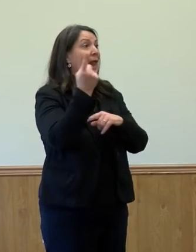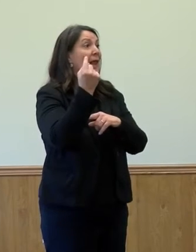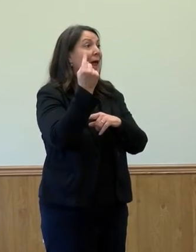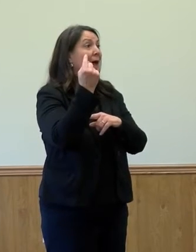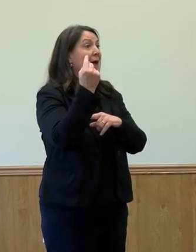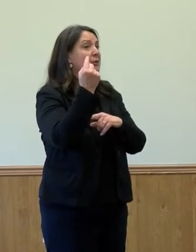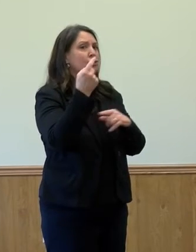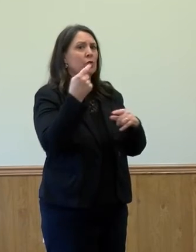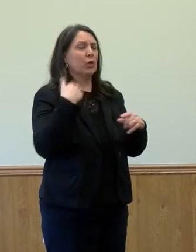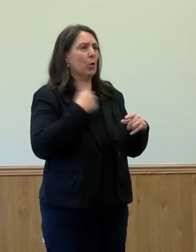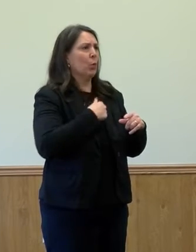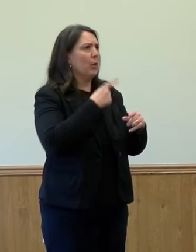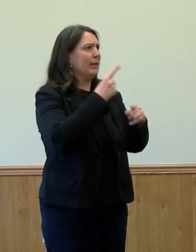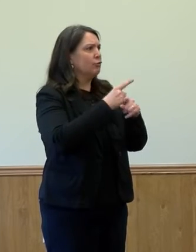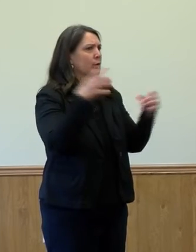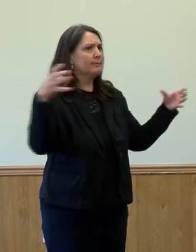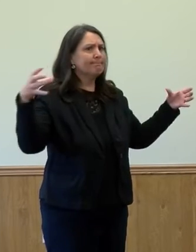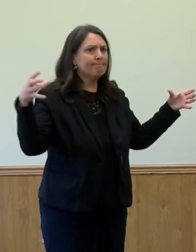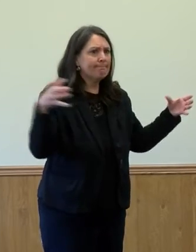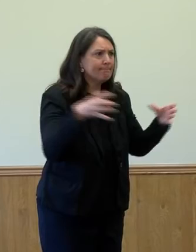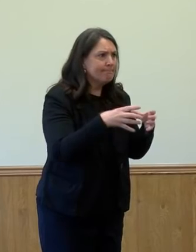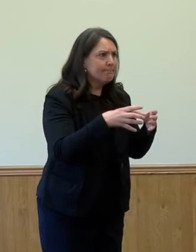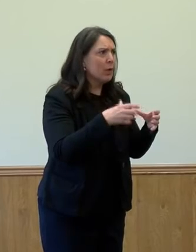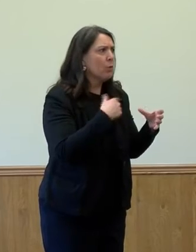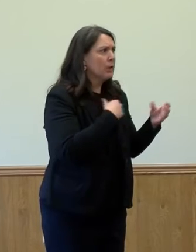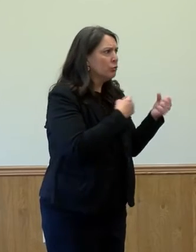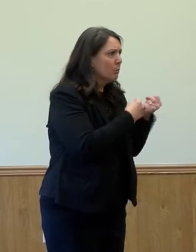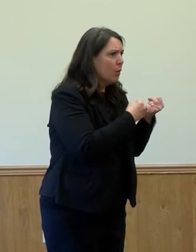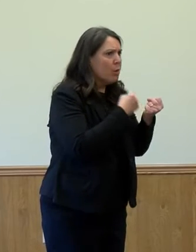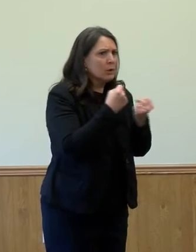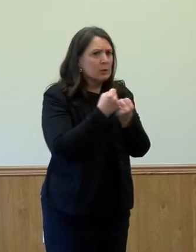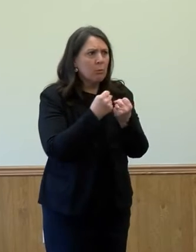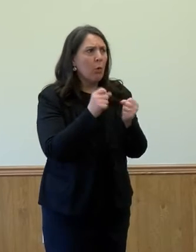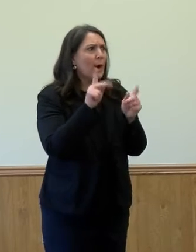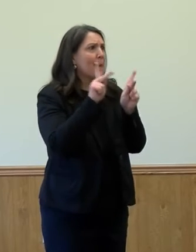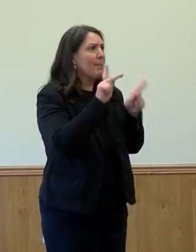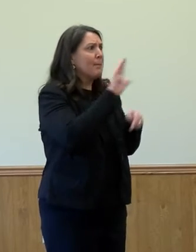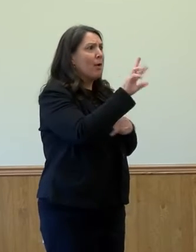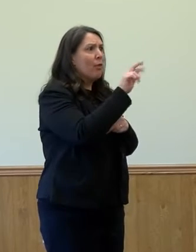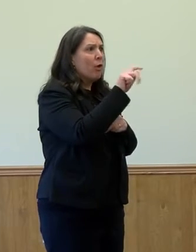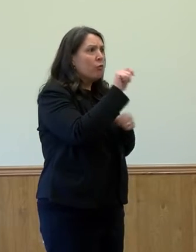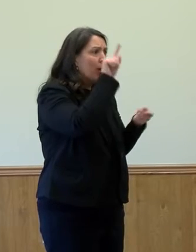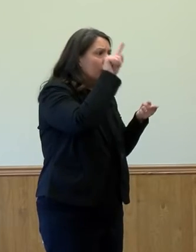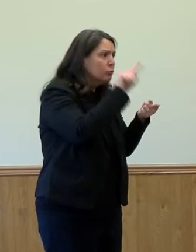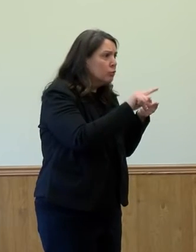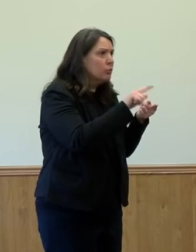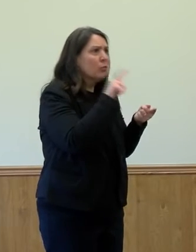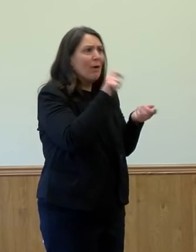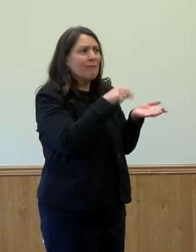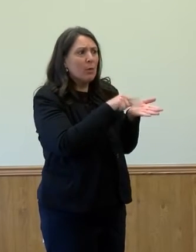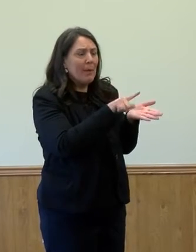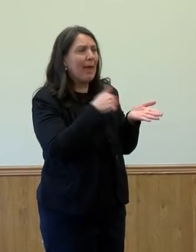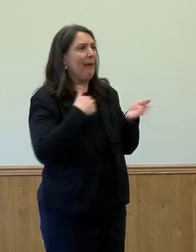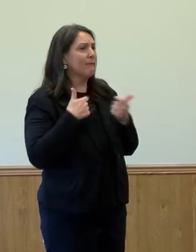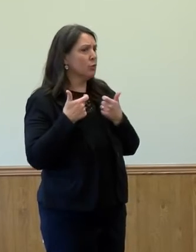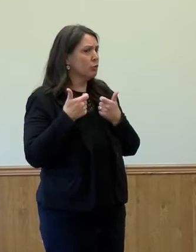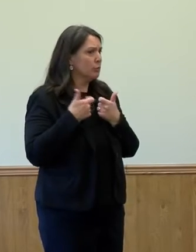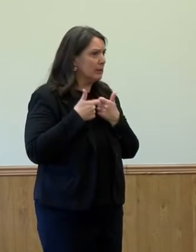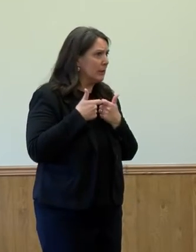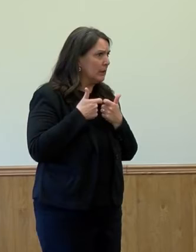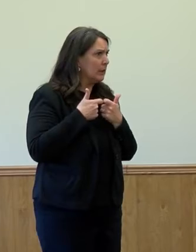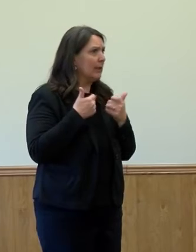everybody really band together, and it was the support for all. People's rent was reduced or they didn't have to pay. Utilities were there. There was a